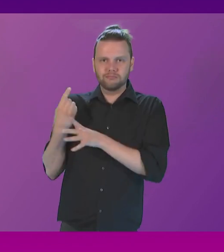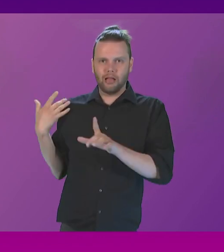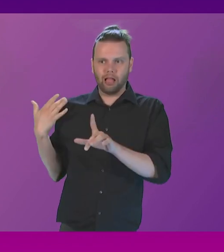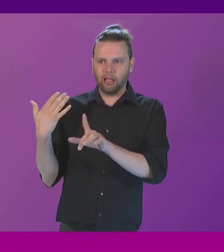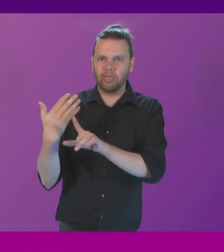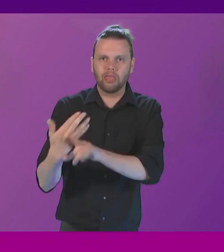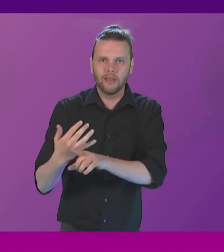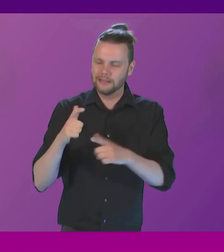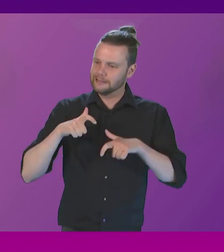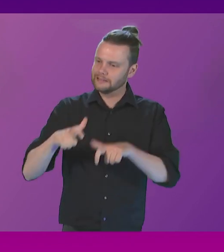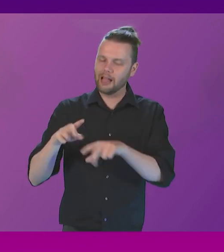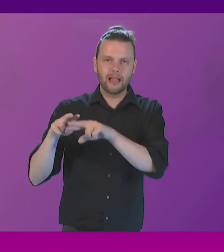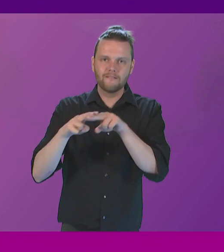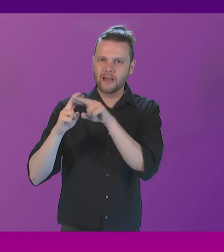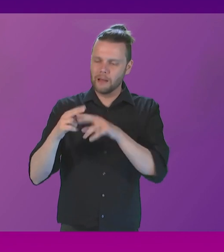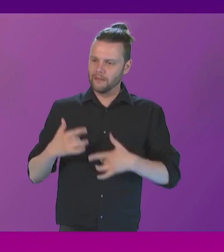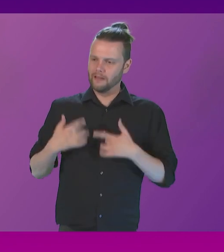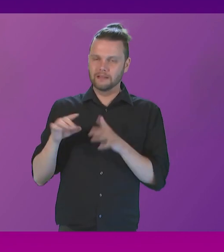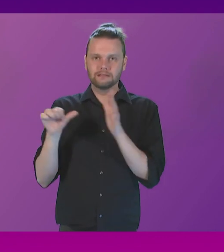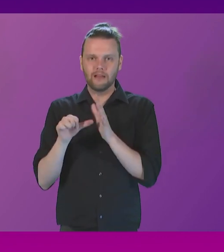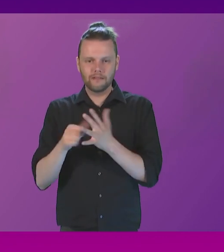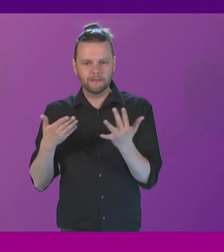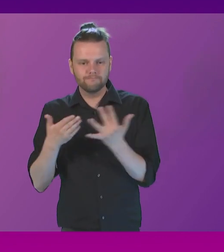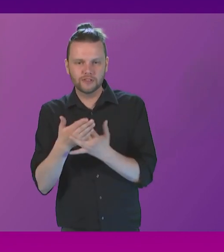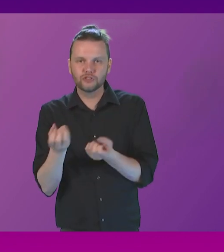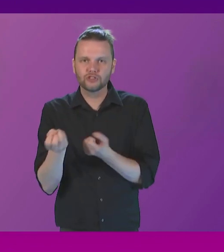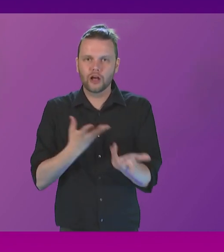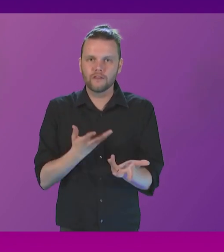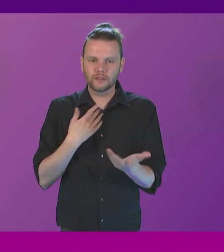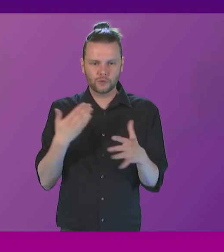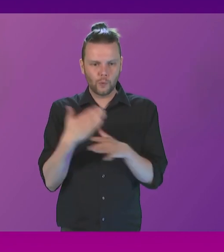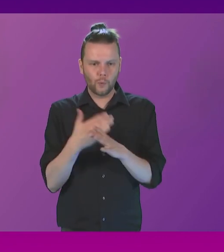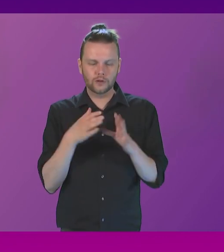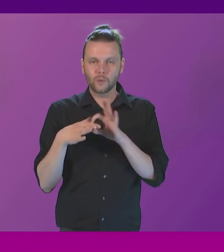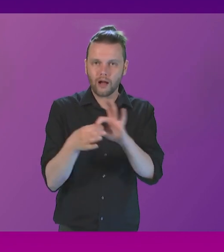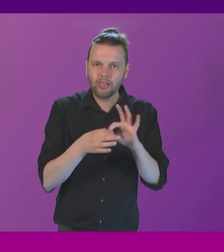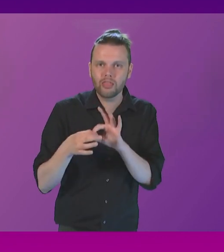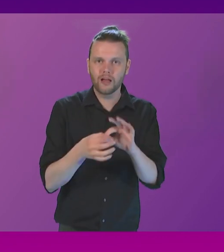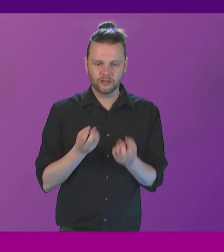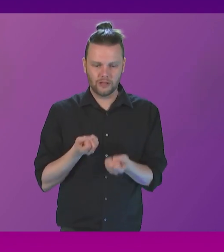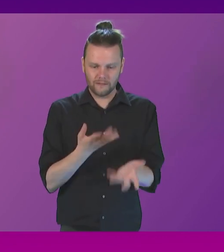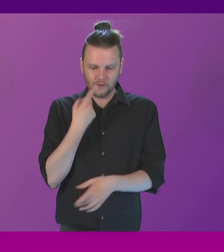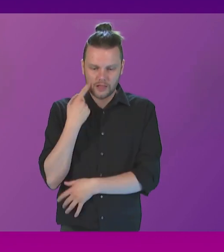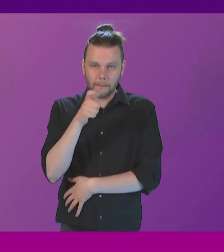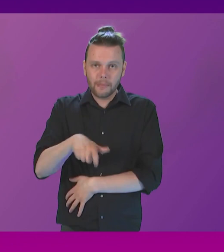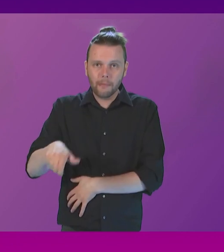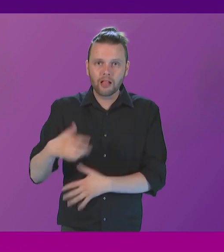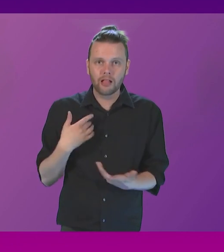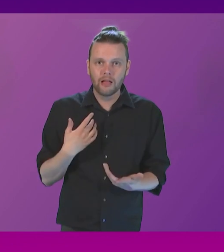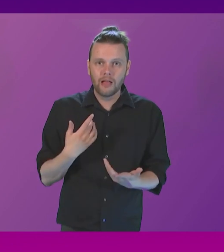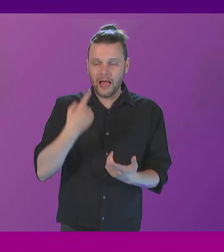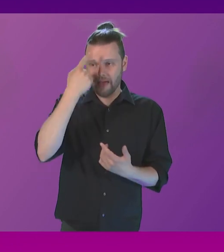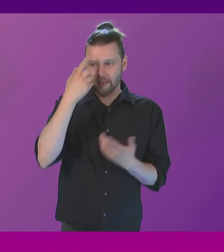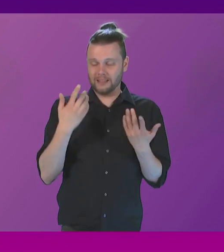still families are facing difficulties getting the services to work together and to deliver for their young people. And I think it speaks to